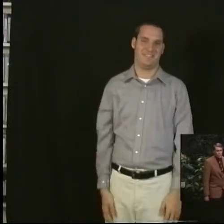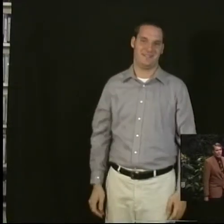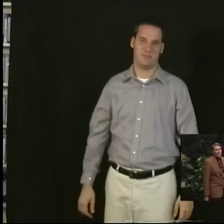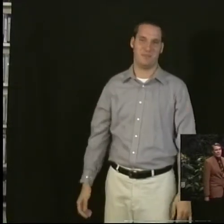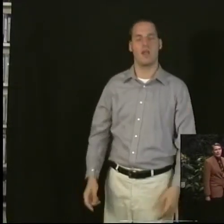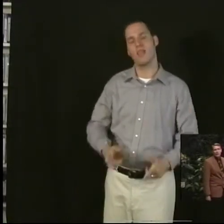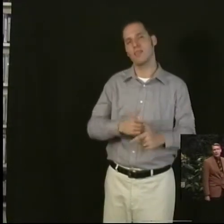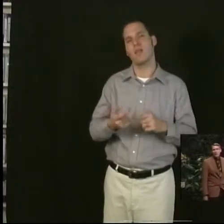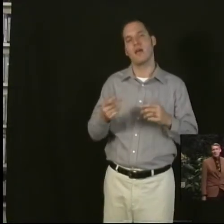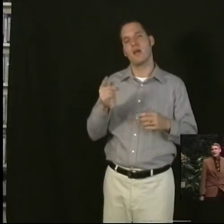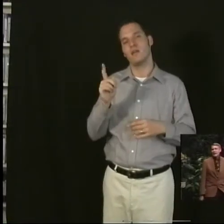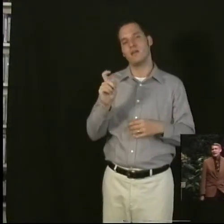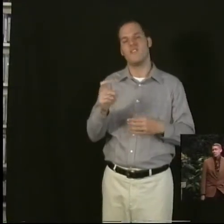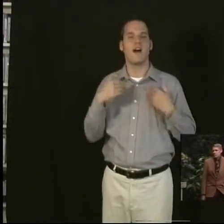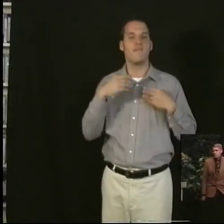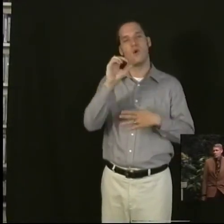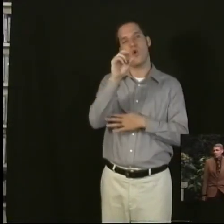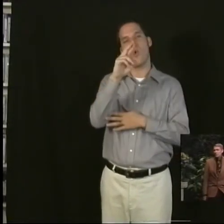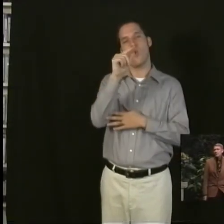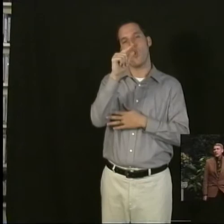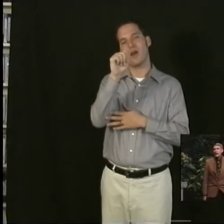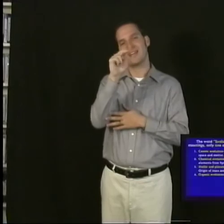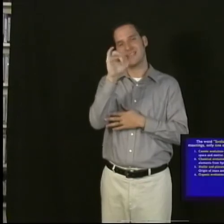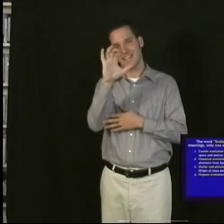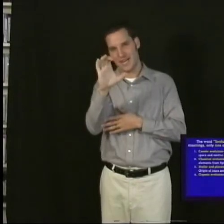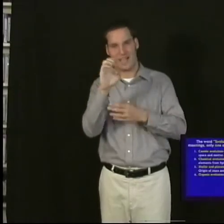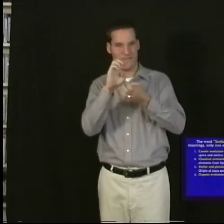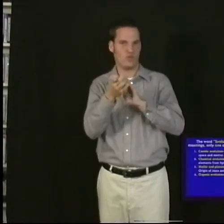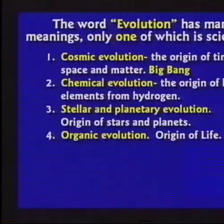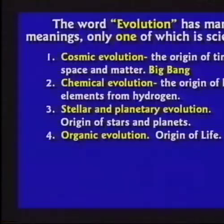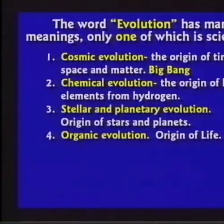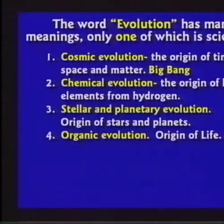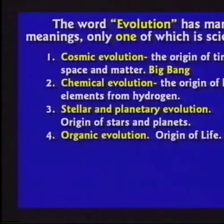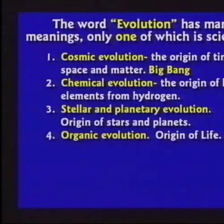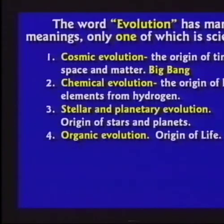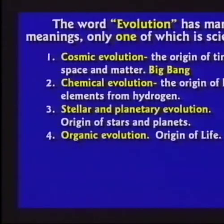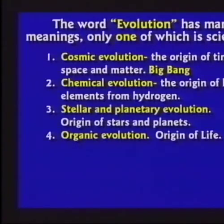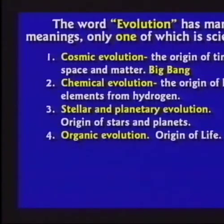Then we'd have to have what we call organic evolution, the origin of life. Nobody has a clue how life